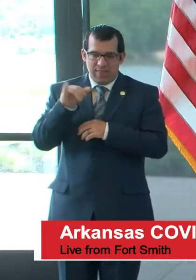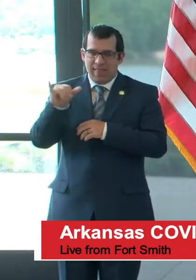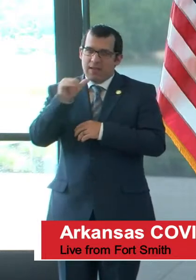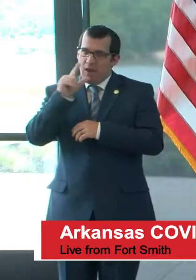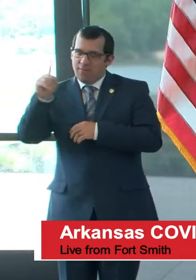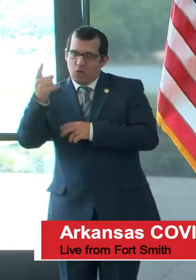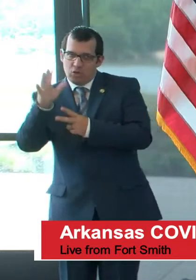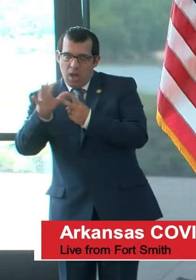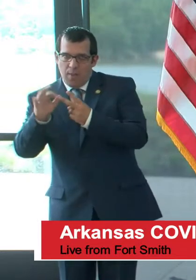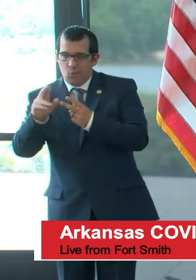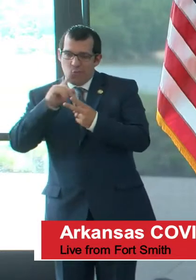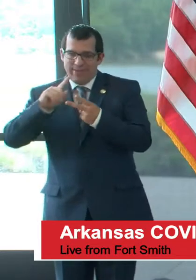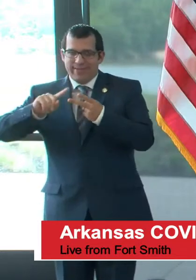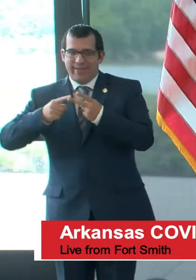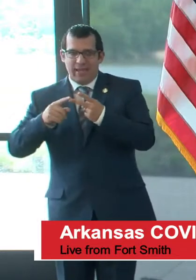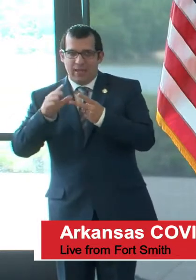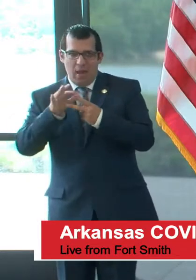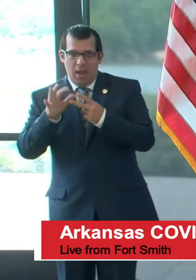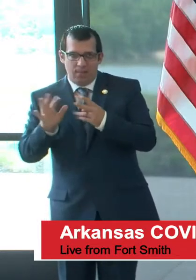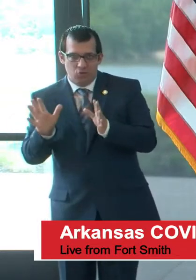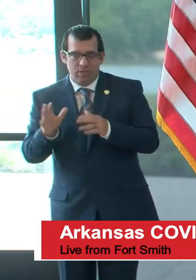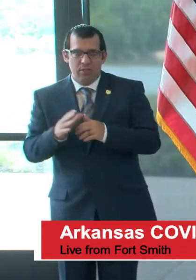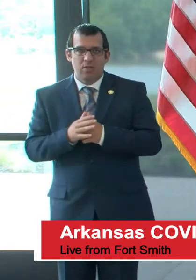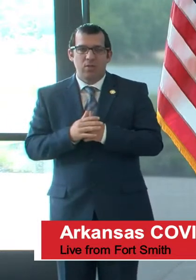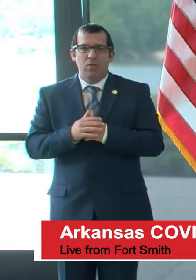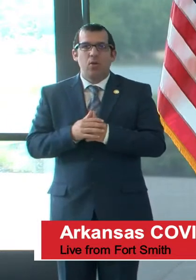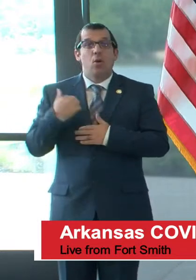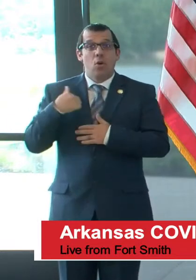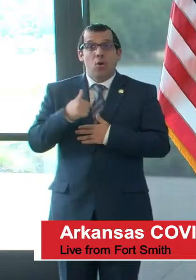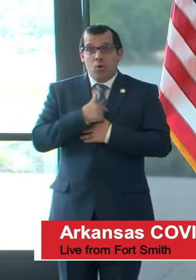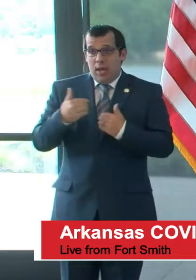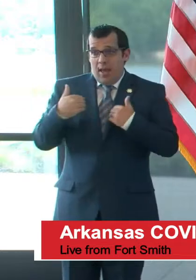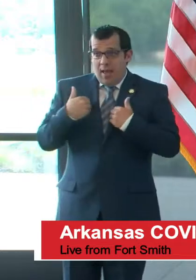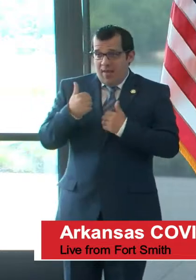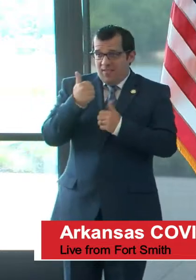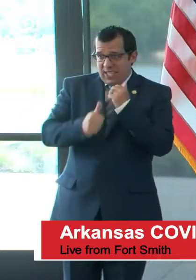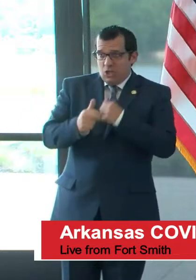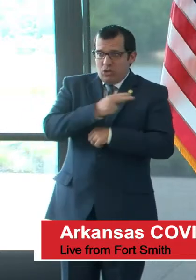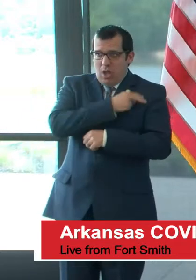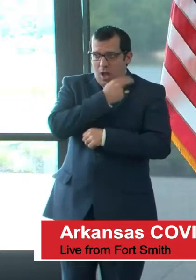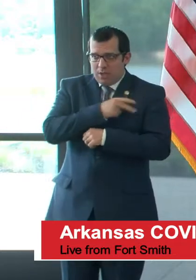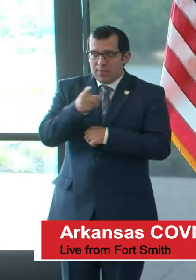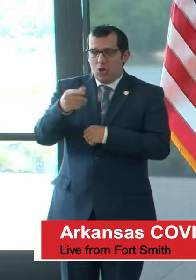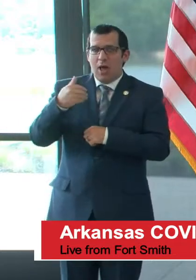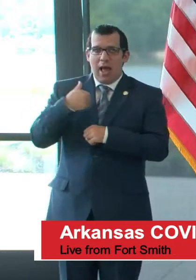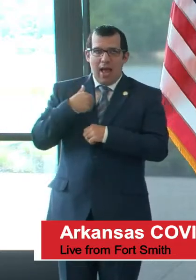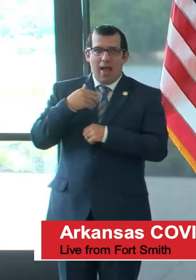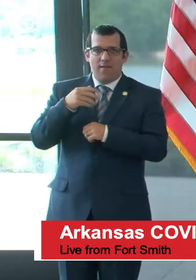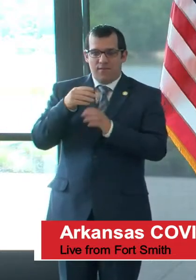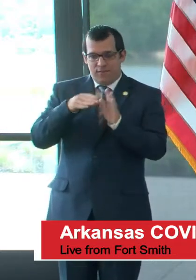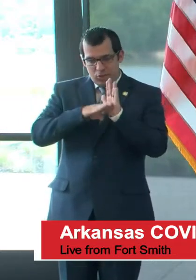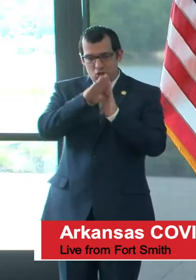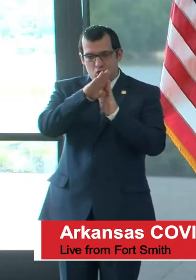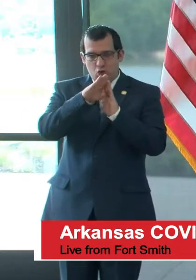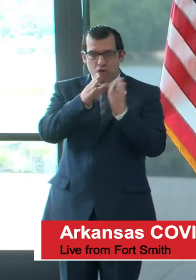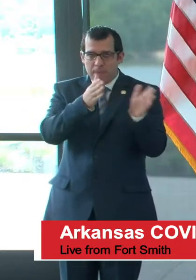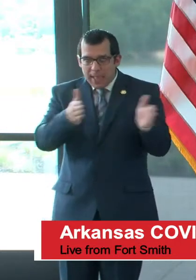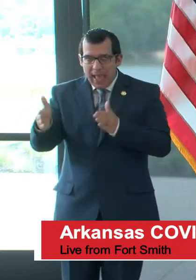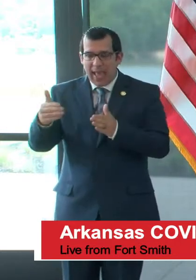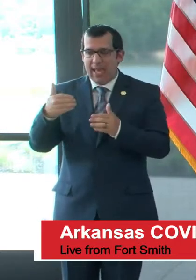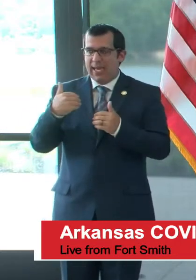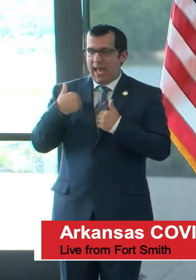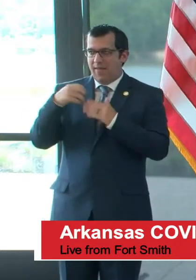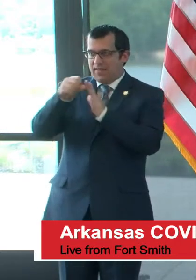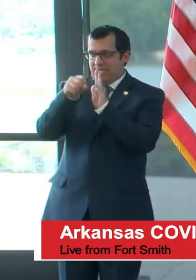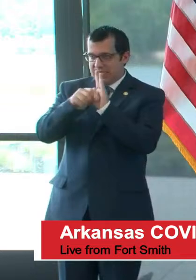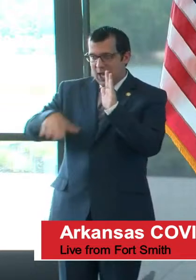first option or even a second option. We do have in each of the hospitals a surge plan. We have a statewide